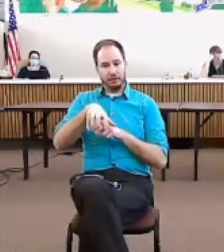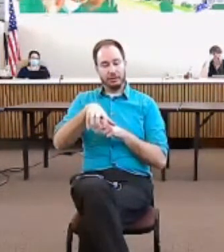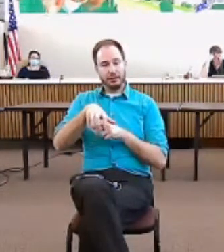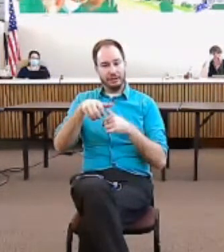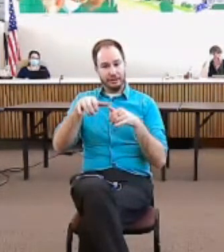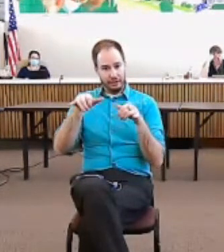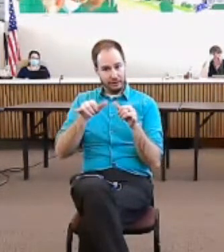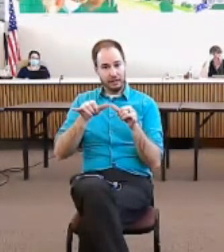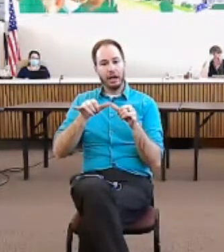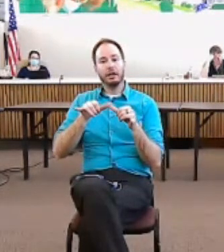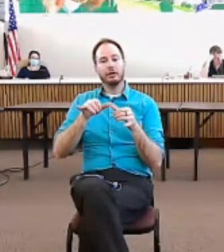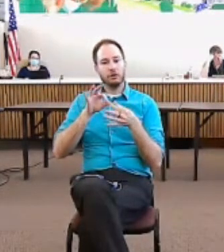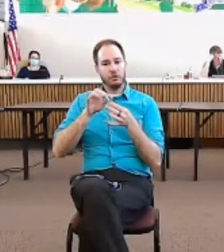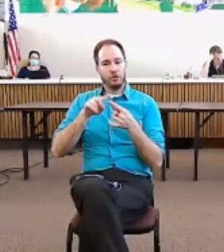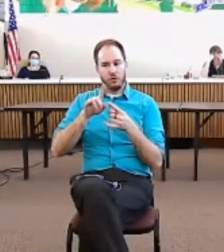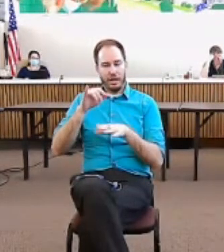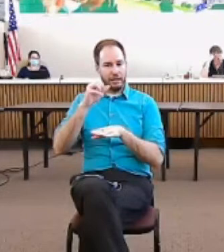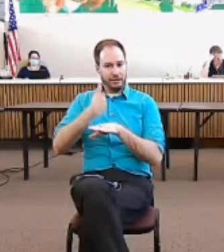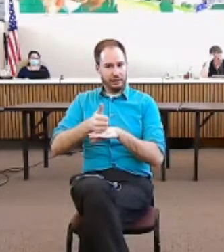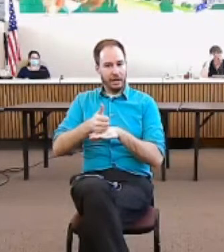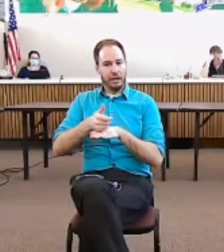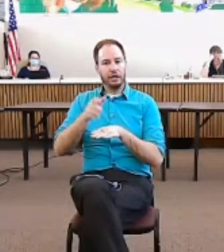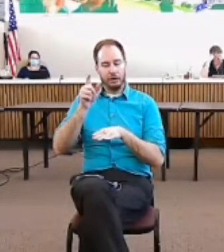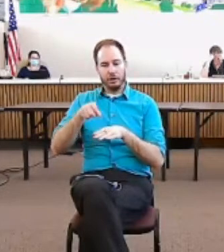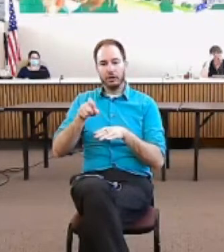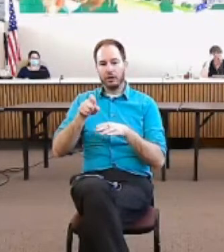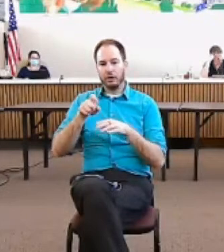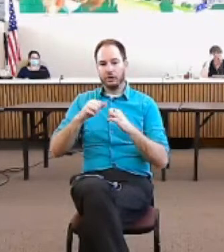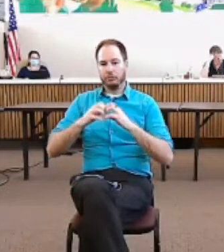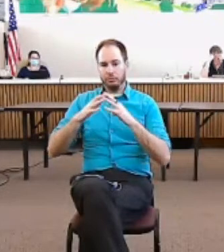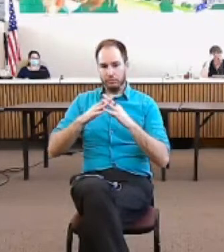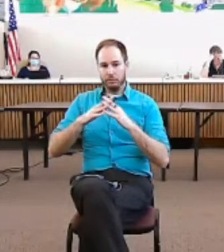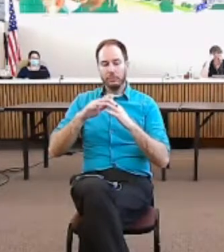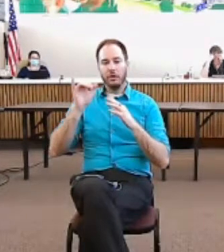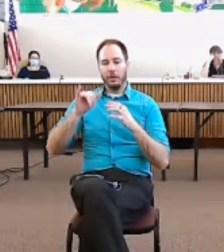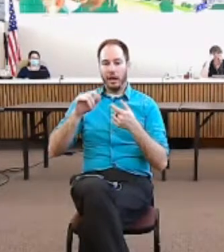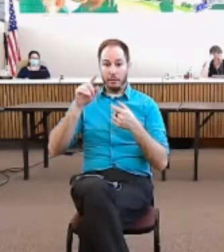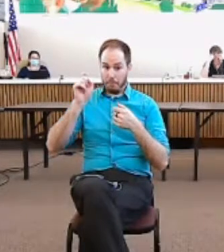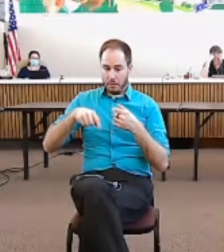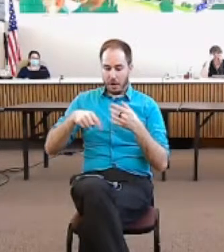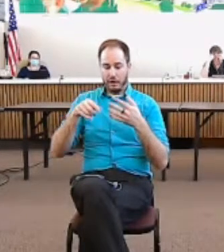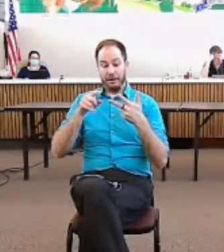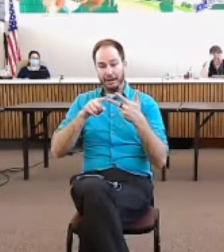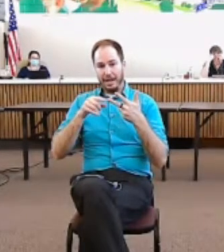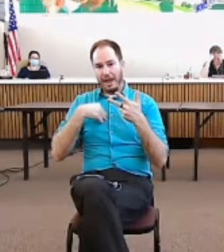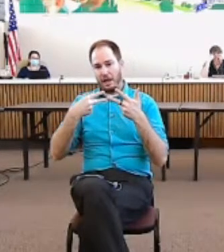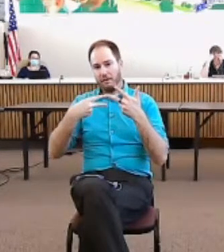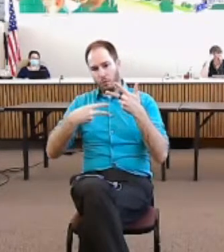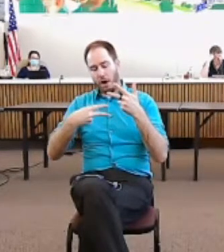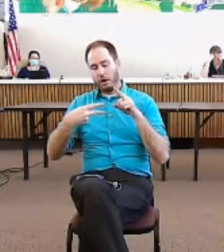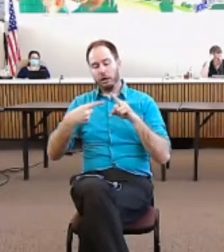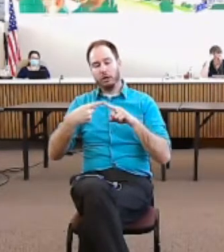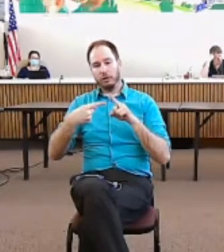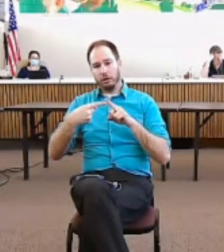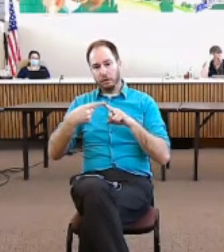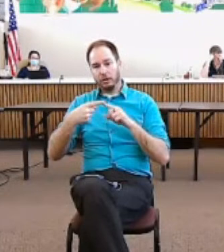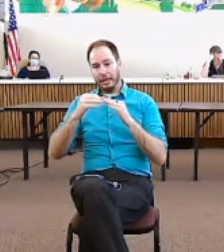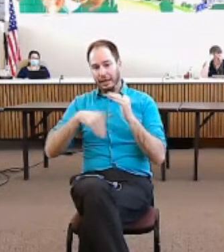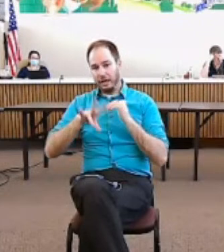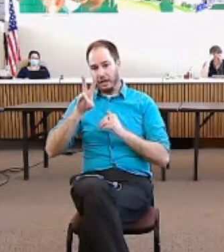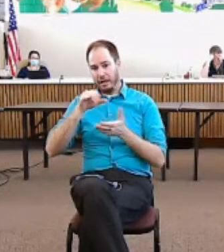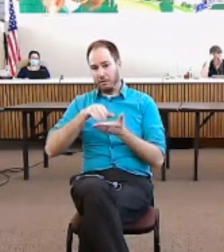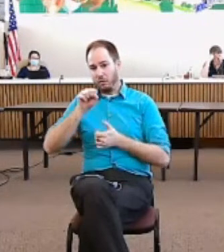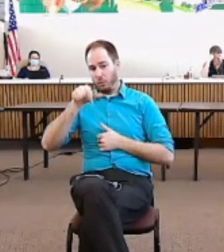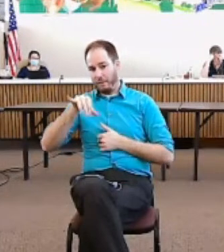agreements relative to the site plan be developed such that either 1, the building floor plan is less than 7,000 square